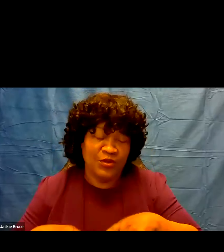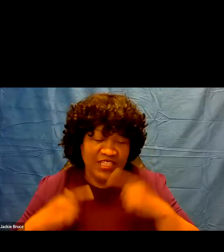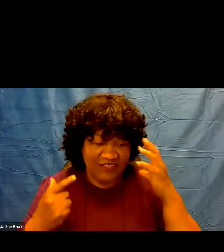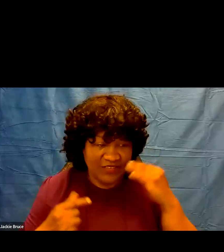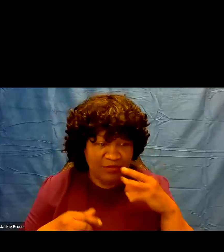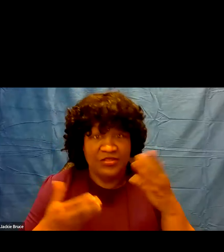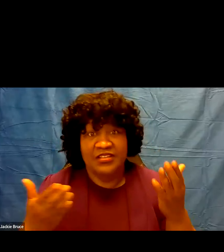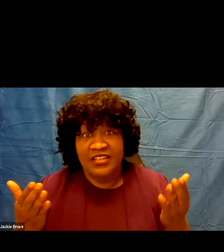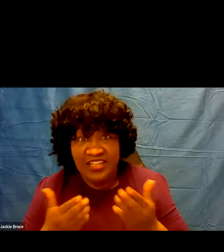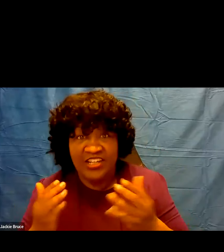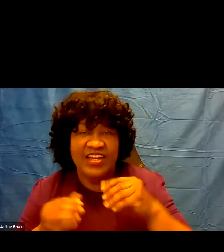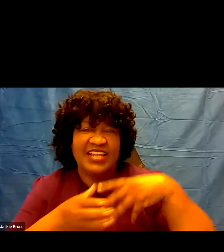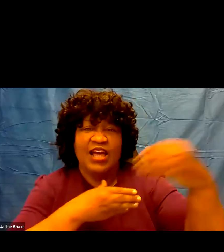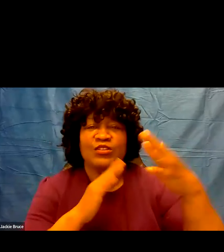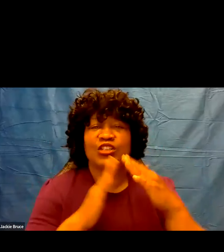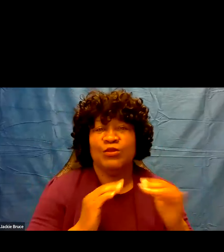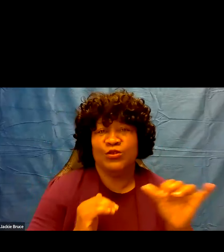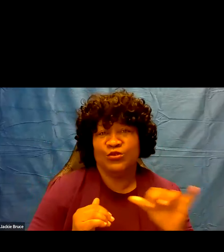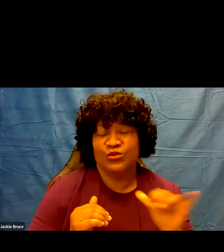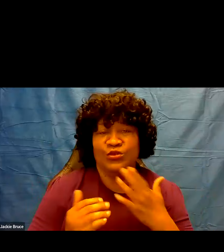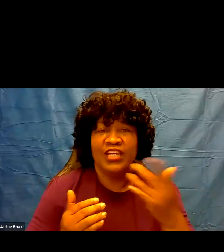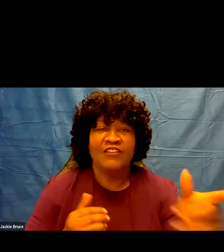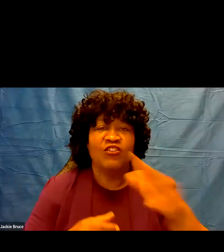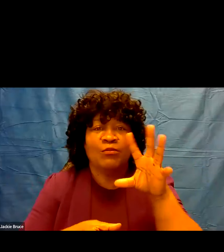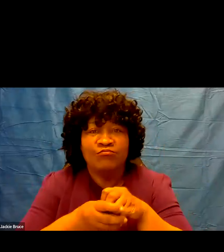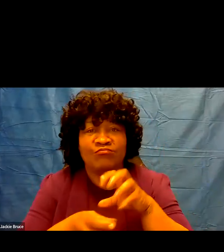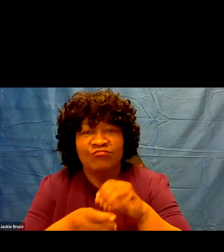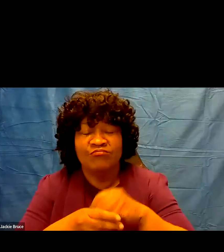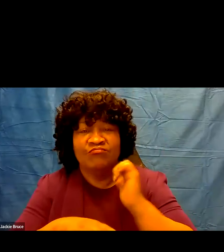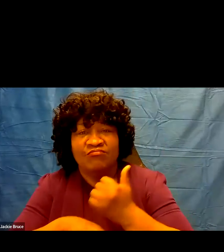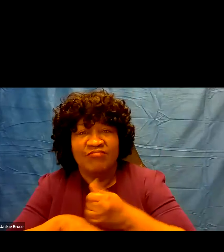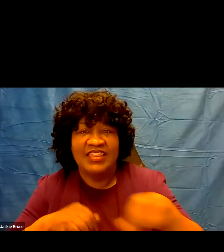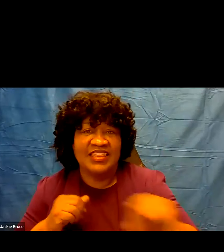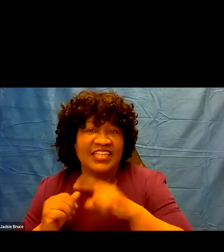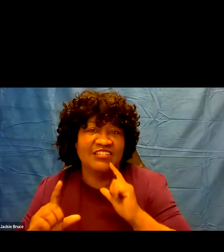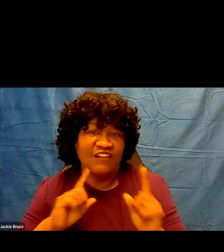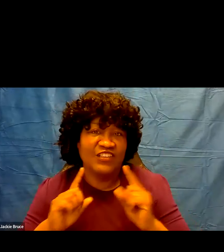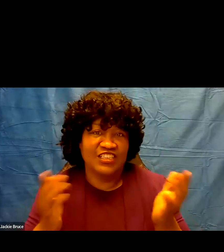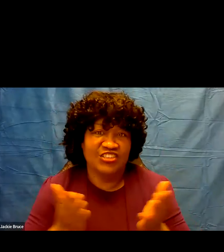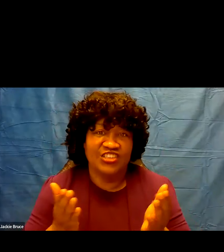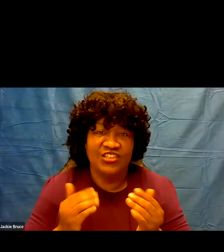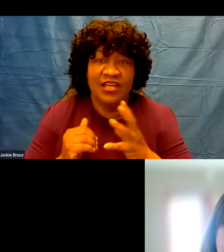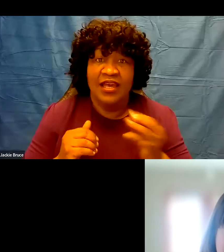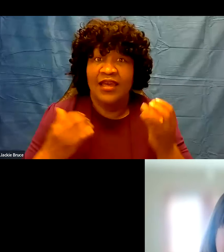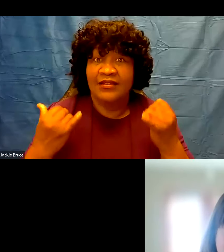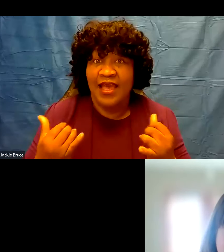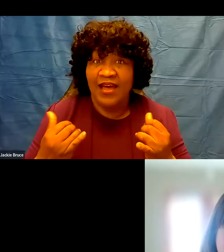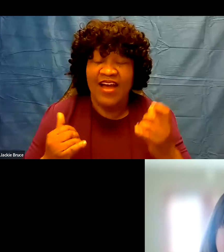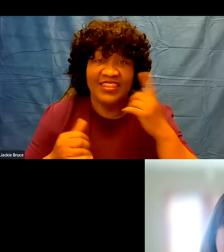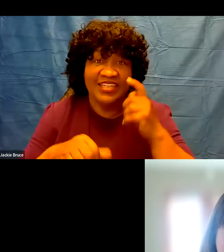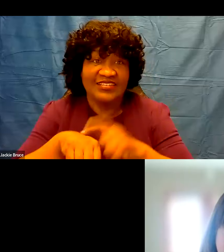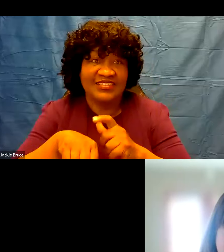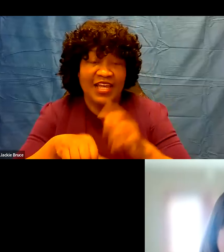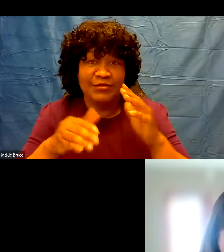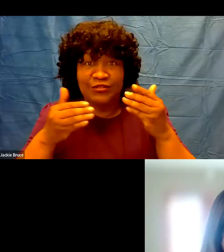on the CRIS and in the community who are participating and informing these conversations. And now I think it's time to